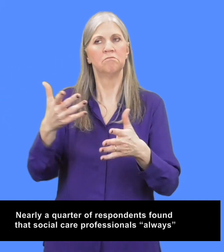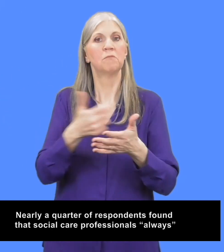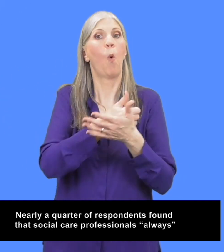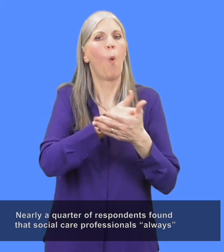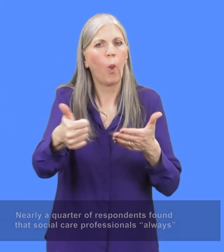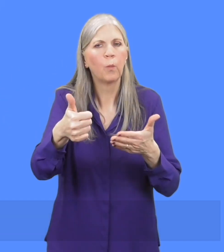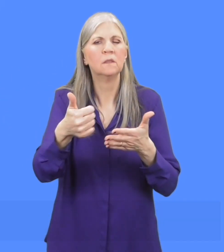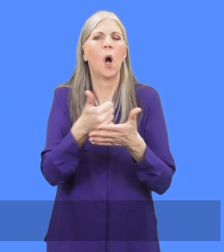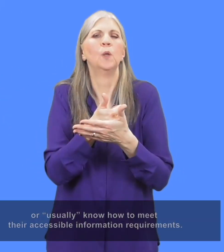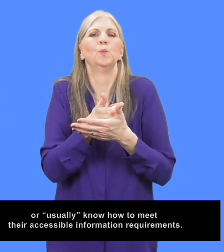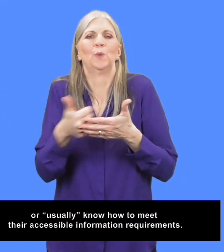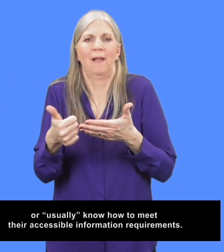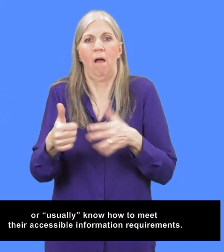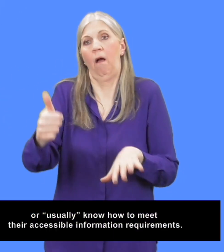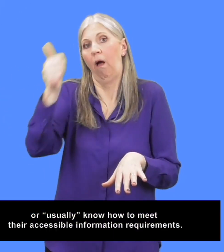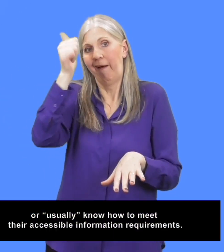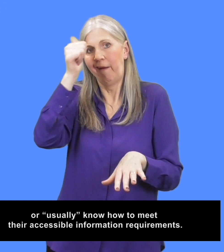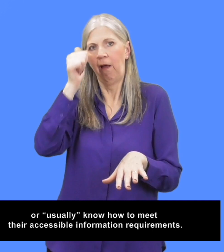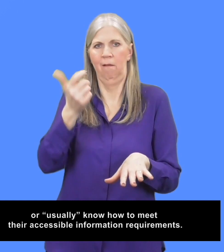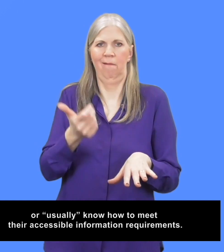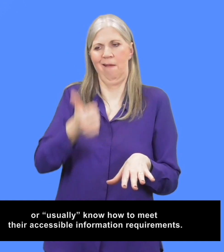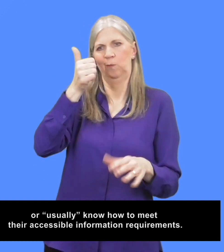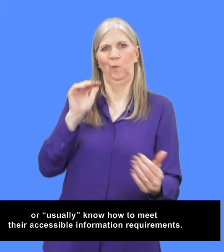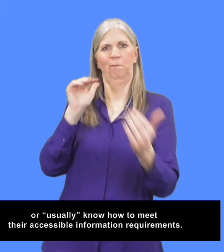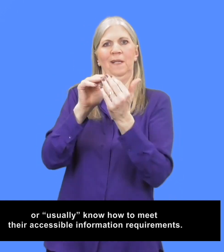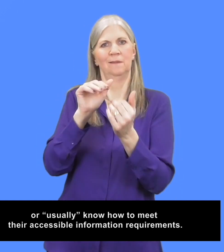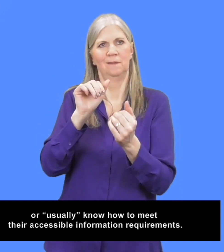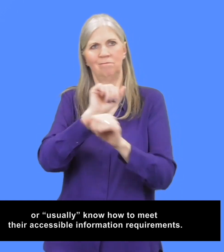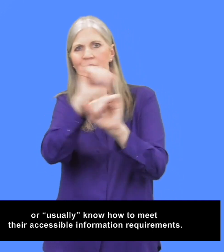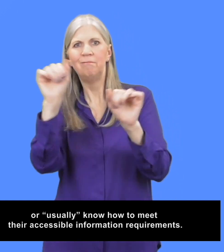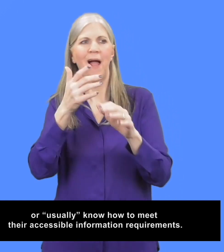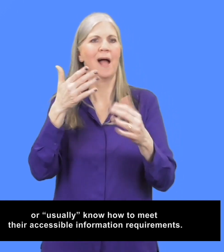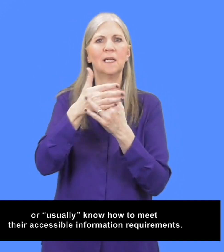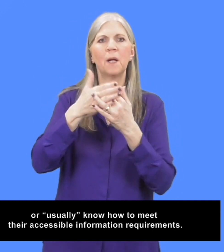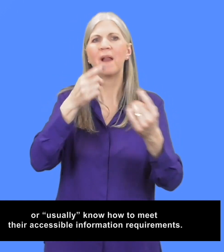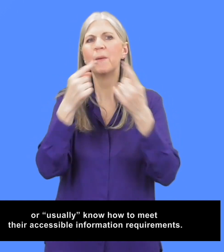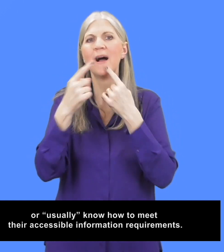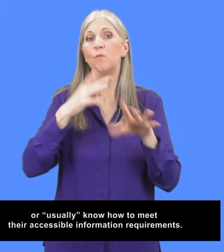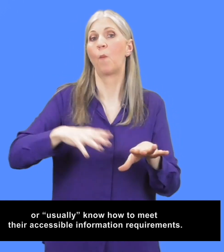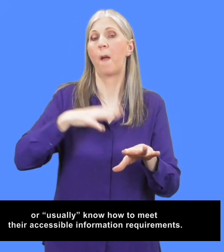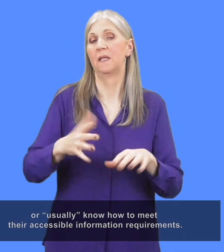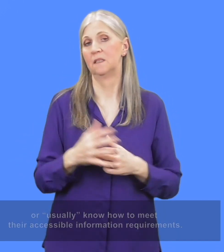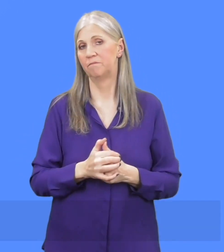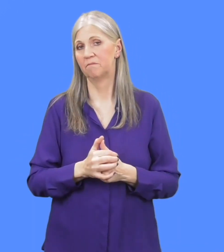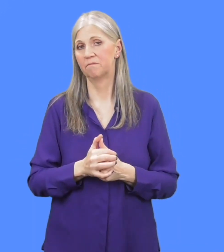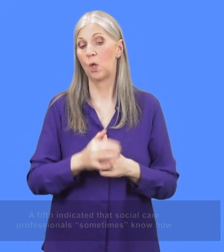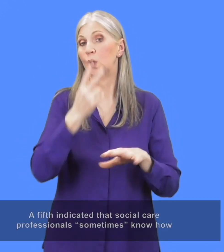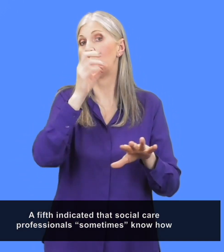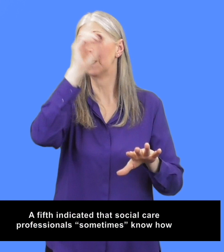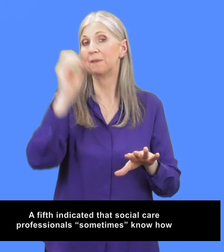or usually, know how to meet their accessible information requirements. A fifth indicated that